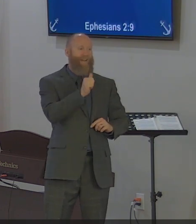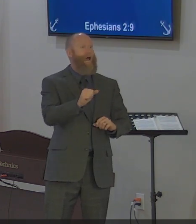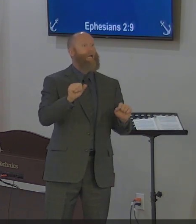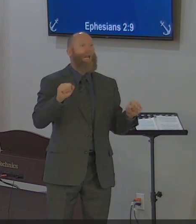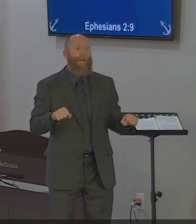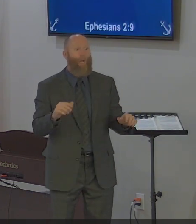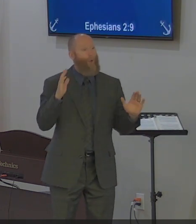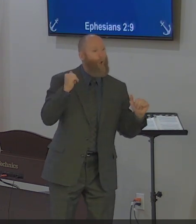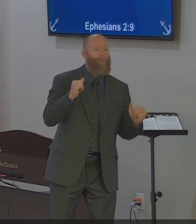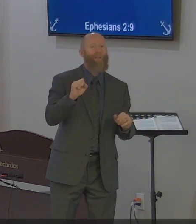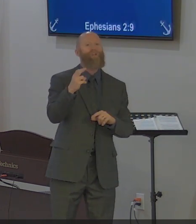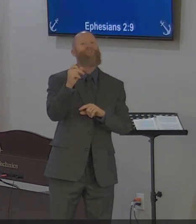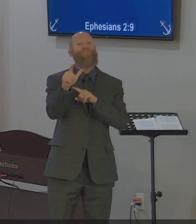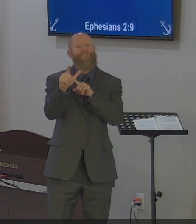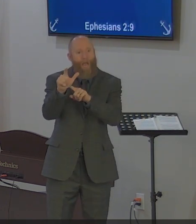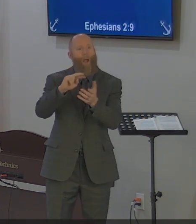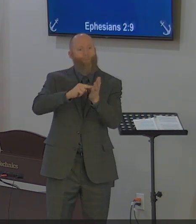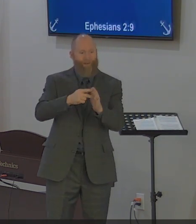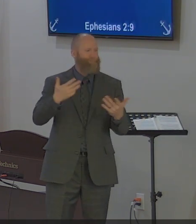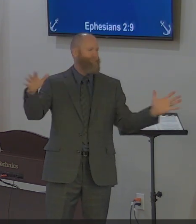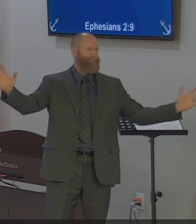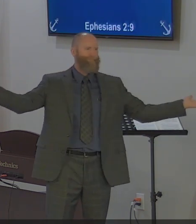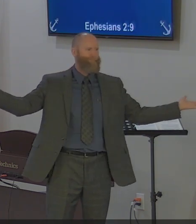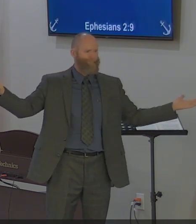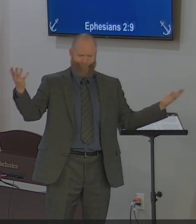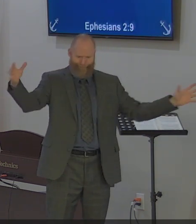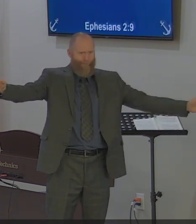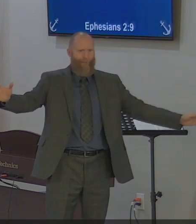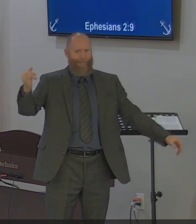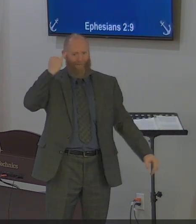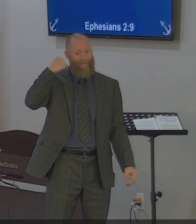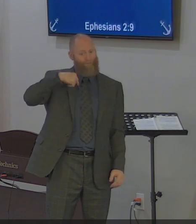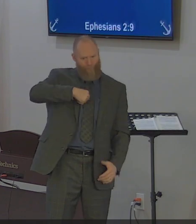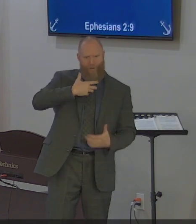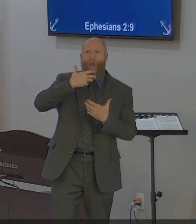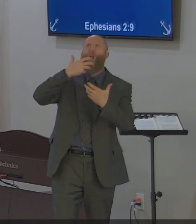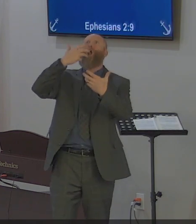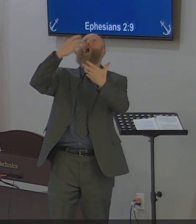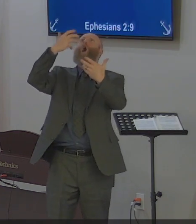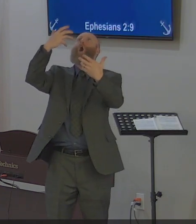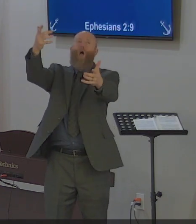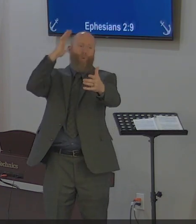you'll be, no. You shall be saved if you call the name of the Lord.